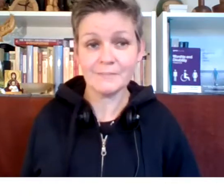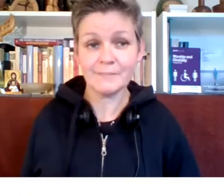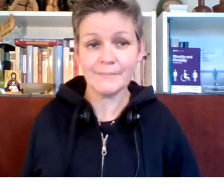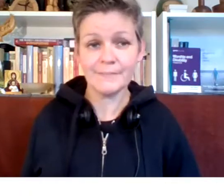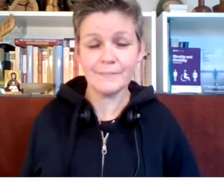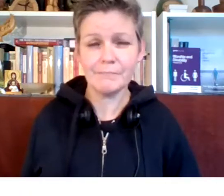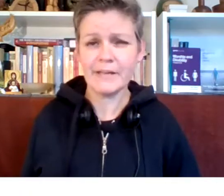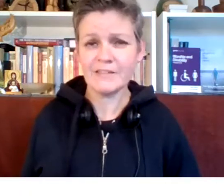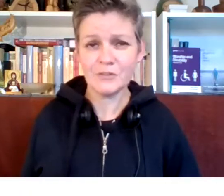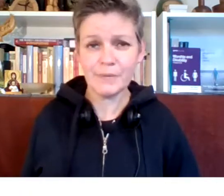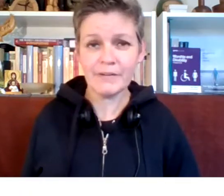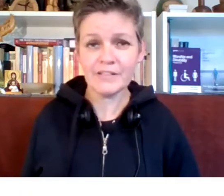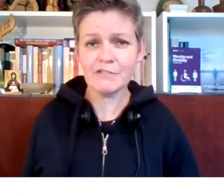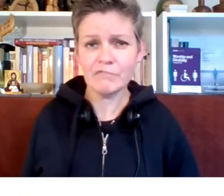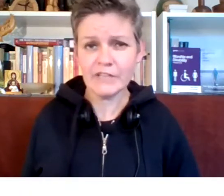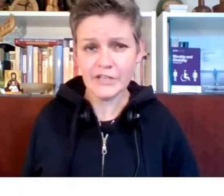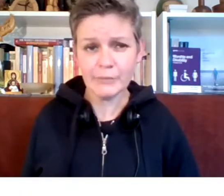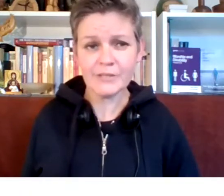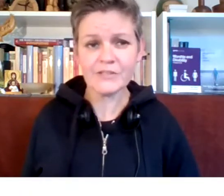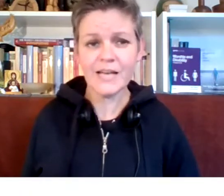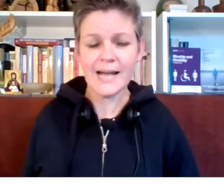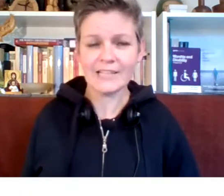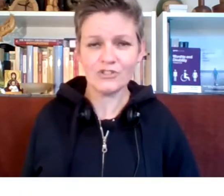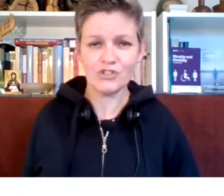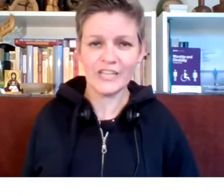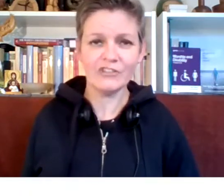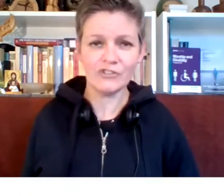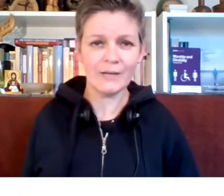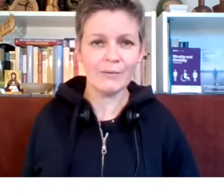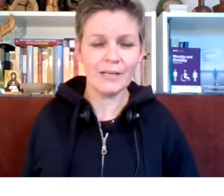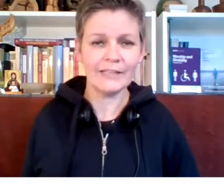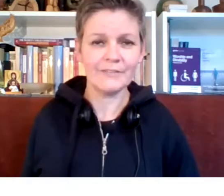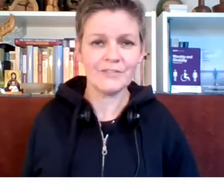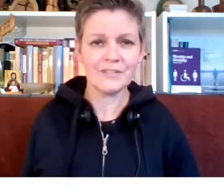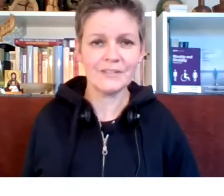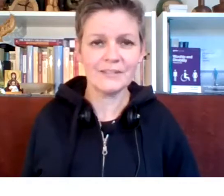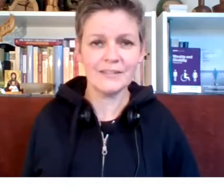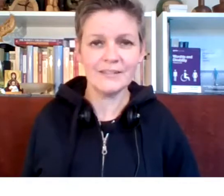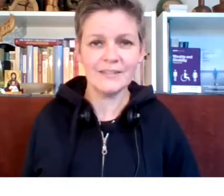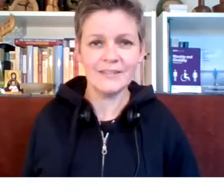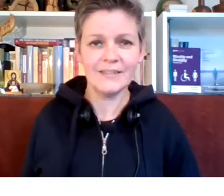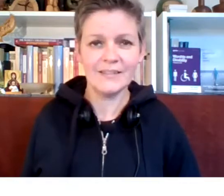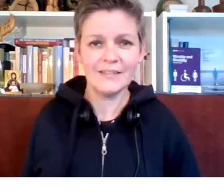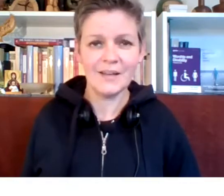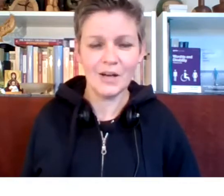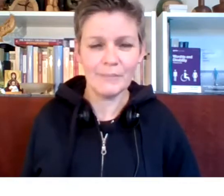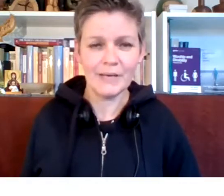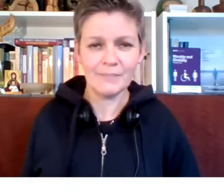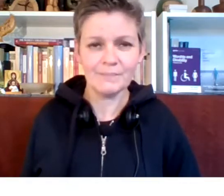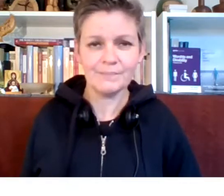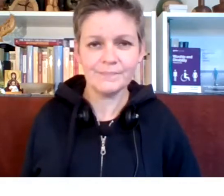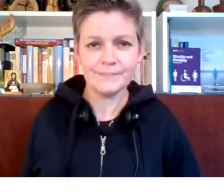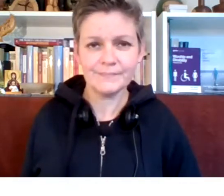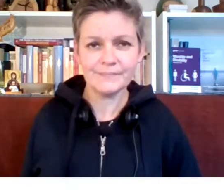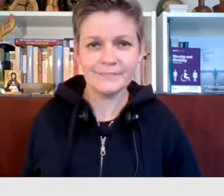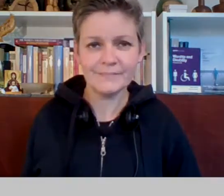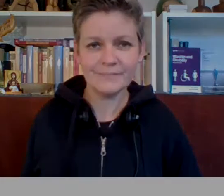us. May the Spirit renew us and change our lives. Amen.